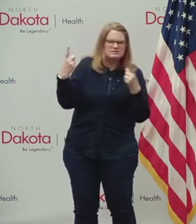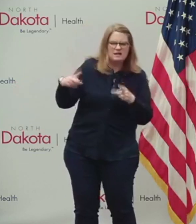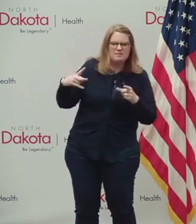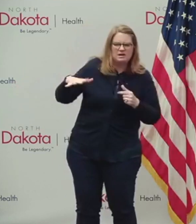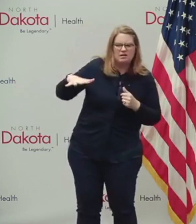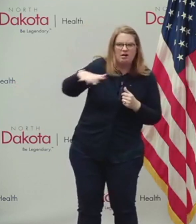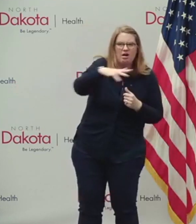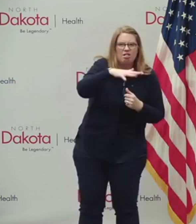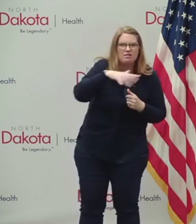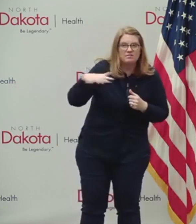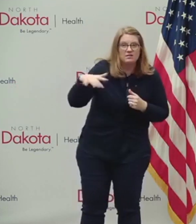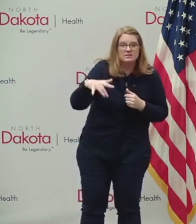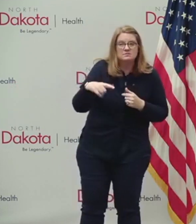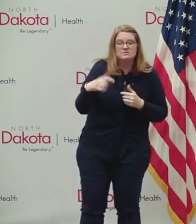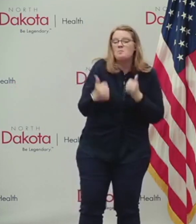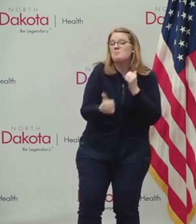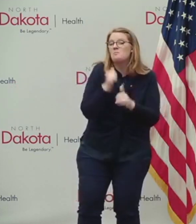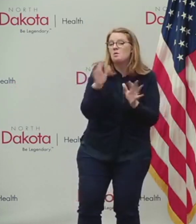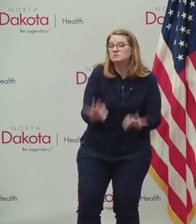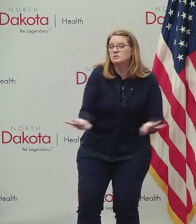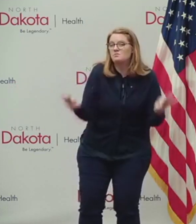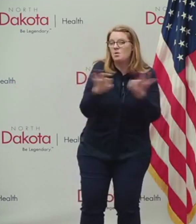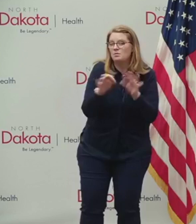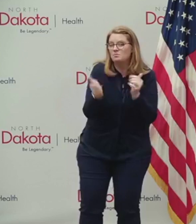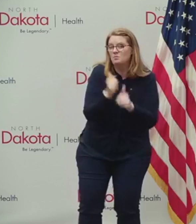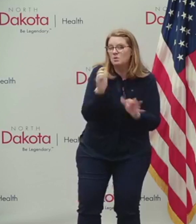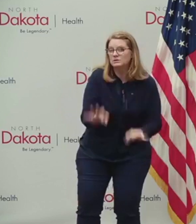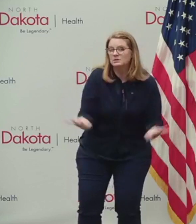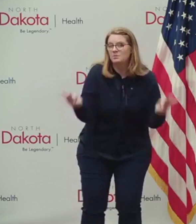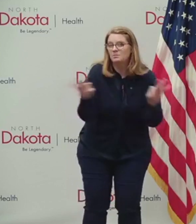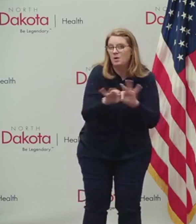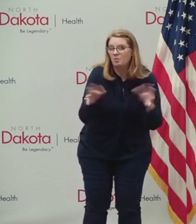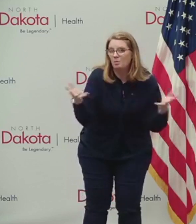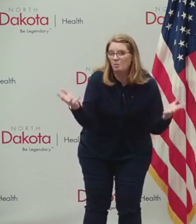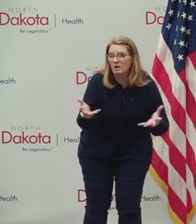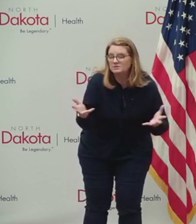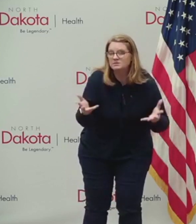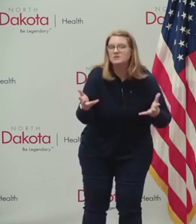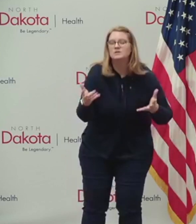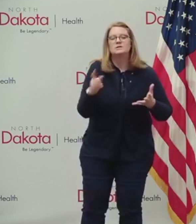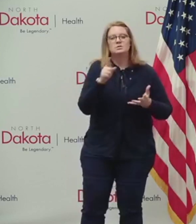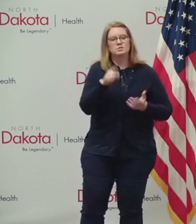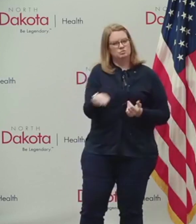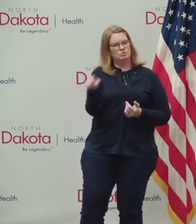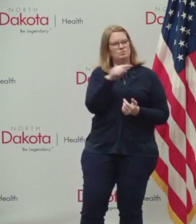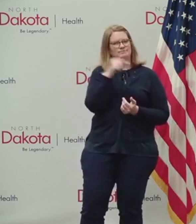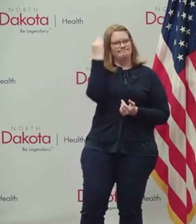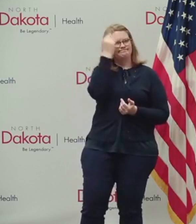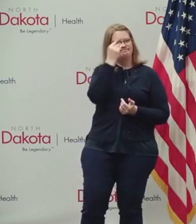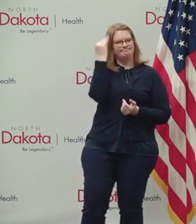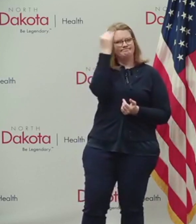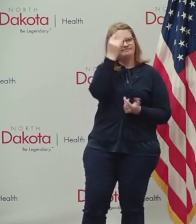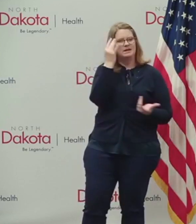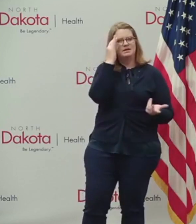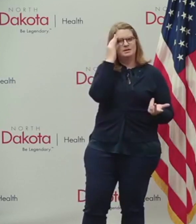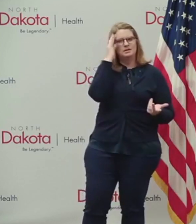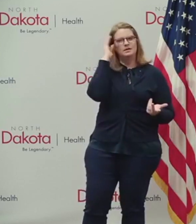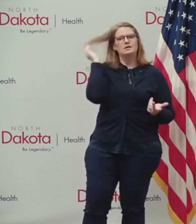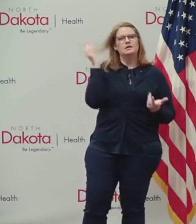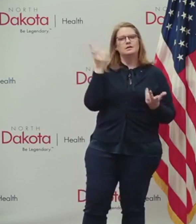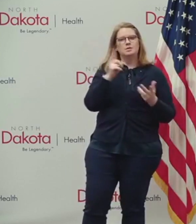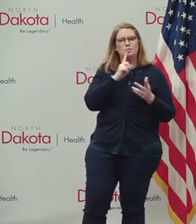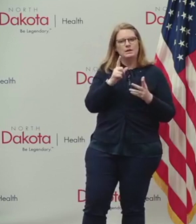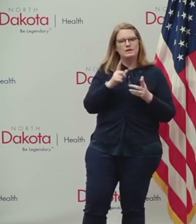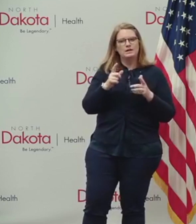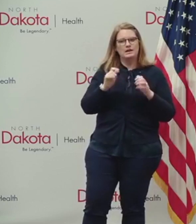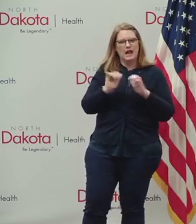that now more than any time since this began is a time for us to start thinking about how we can take